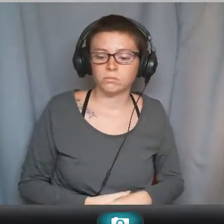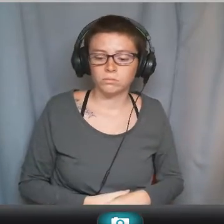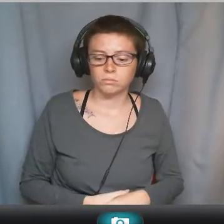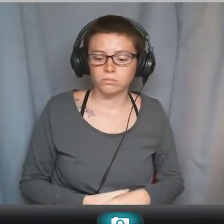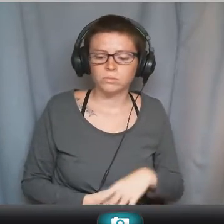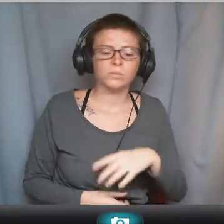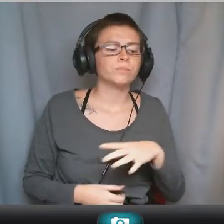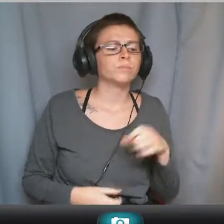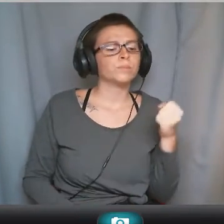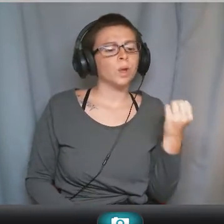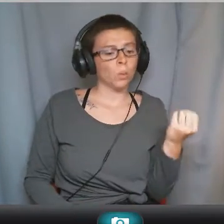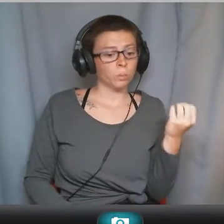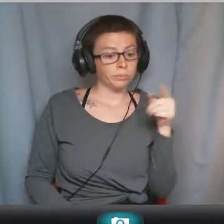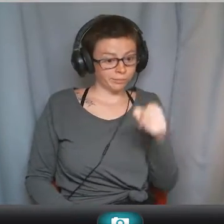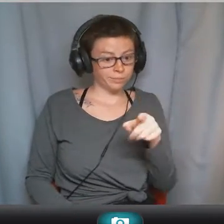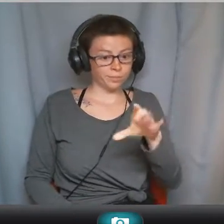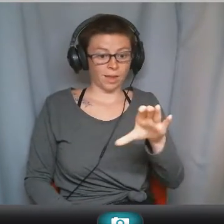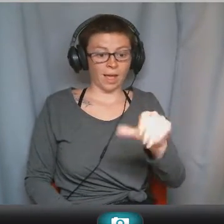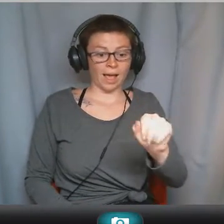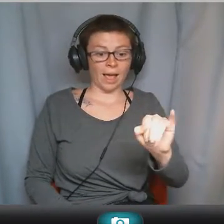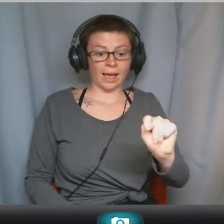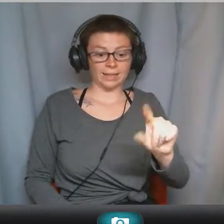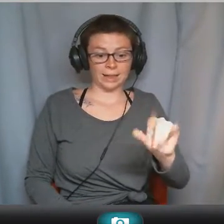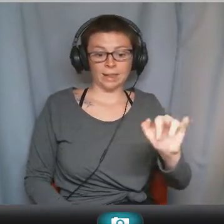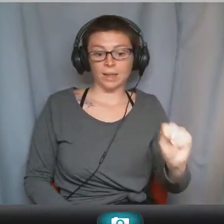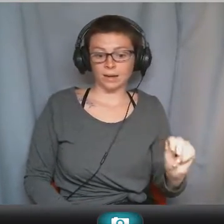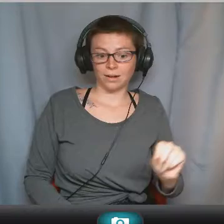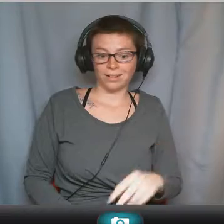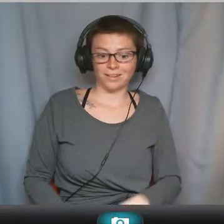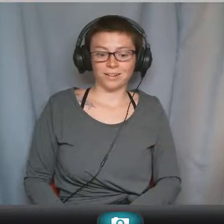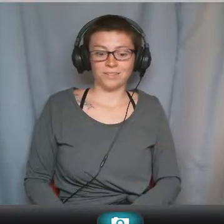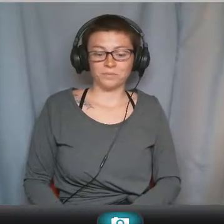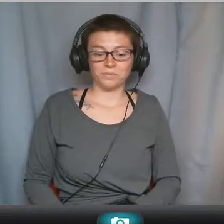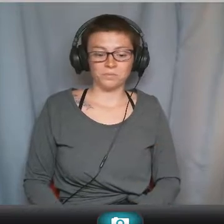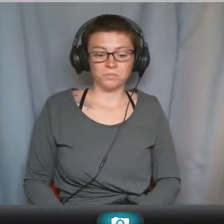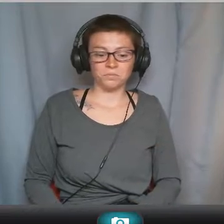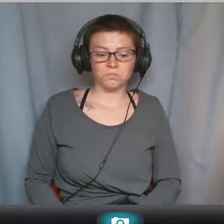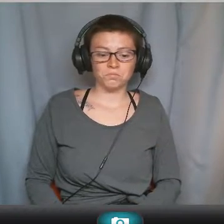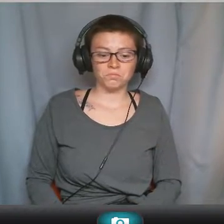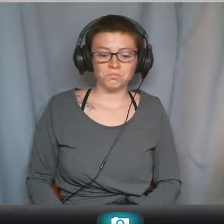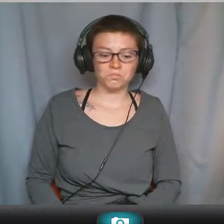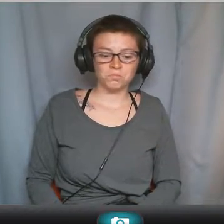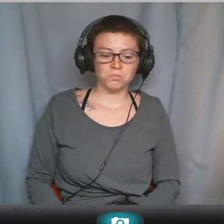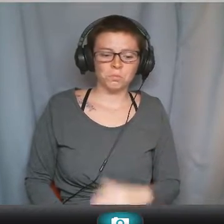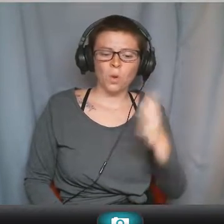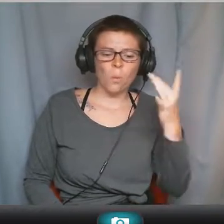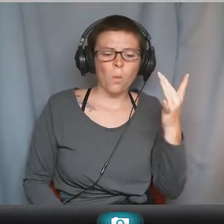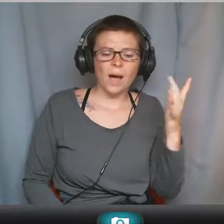it at any other time of the year? No. Why does it come just in the wintertime?